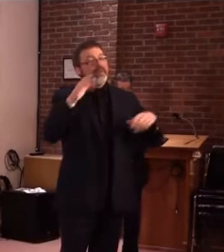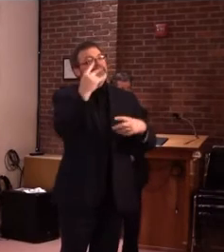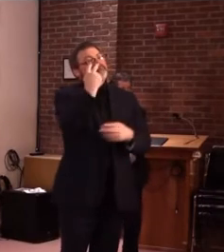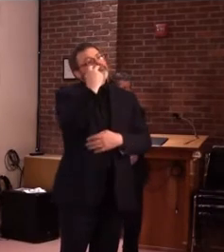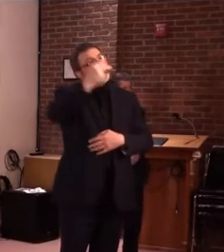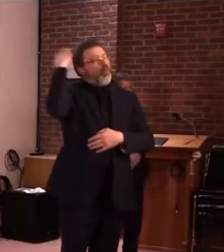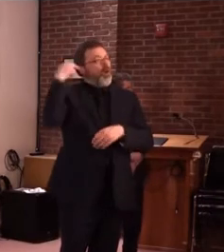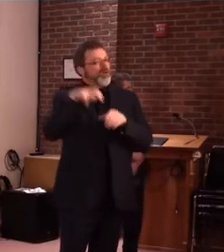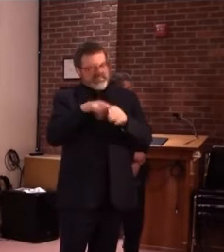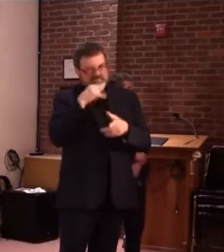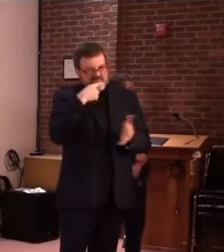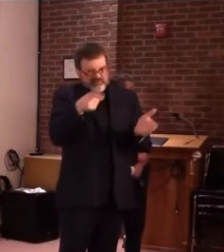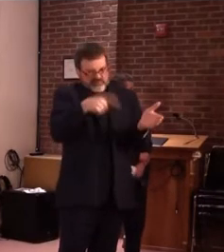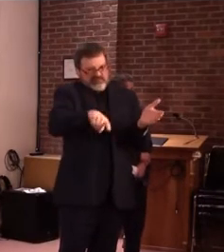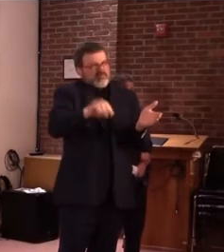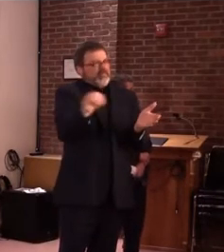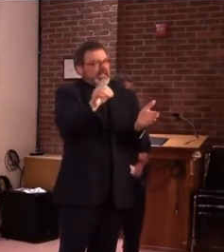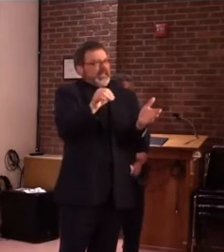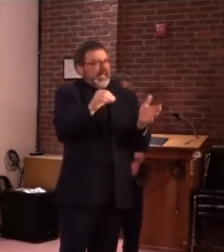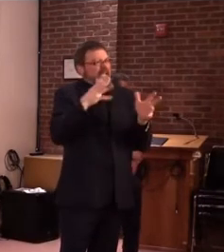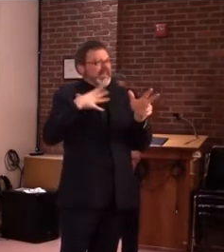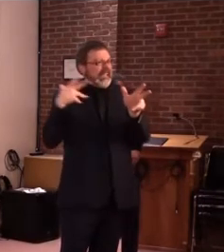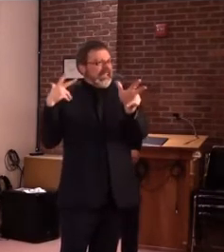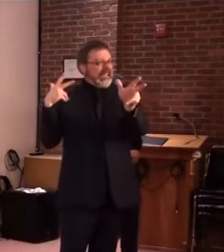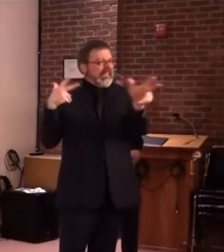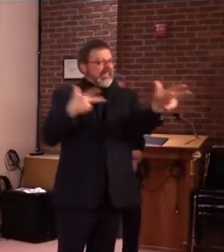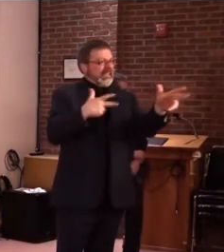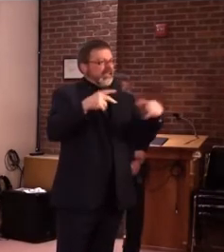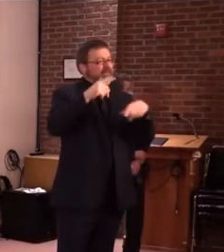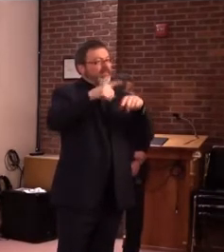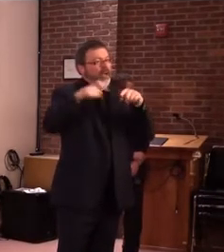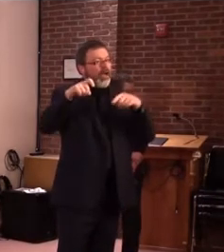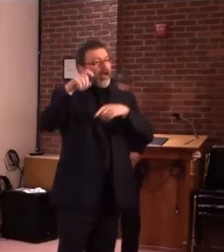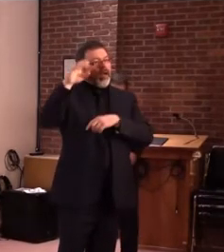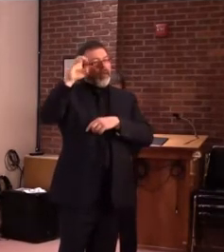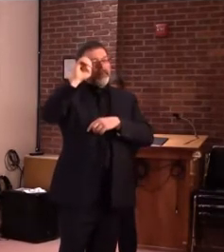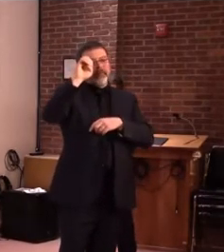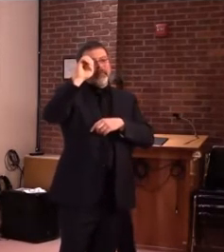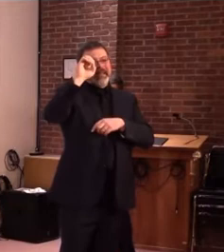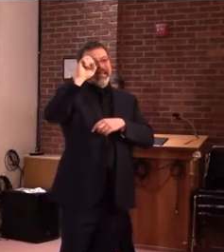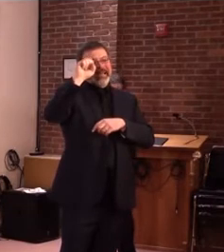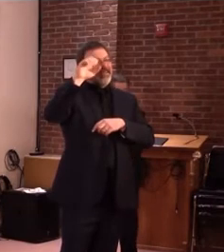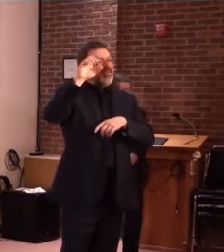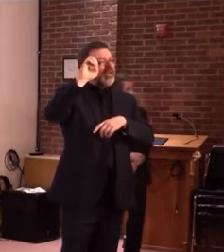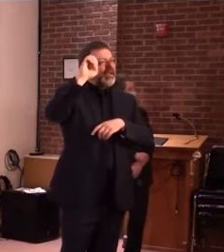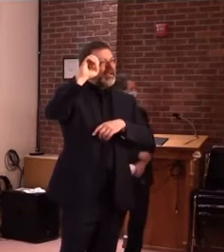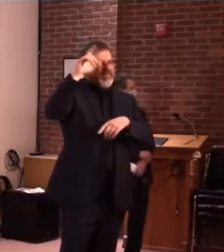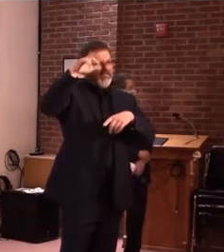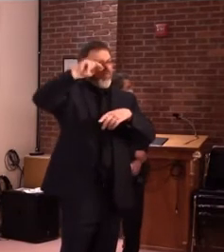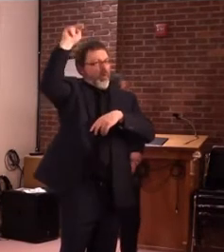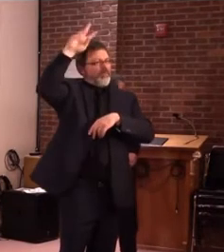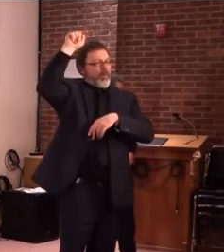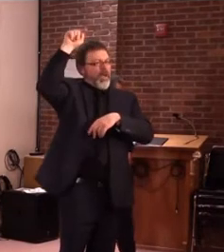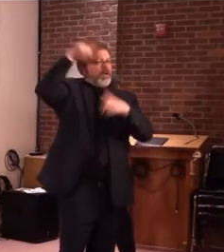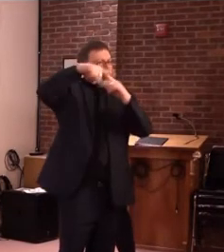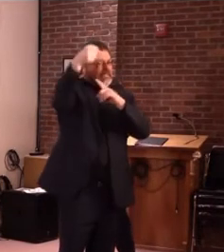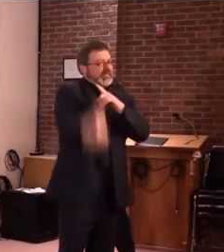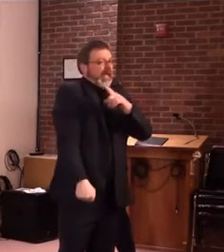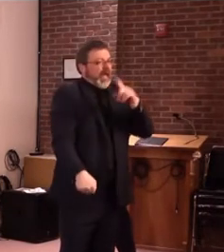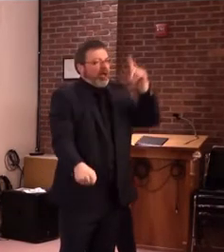It's my understanding that every year they are escorted by either V-Trans or state law